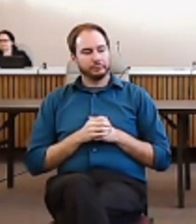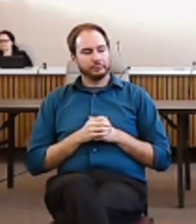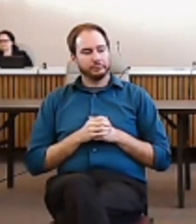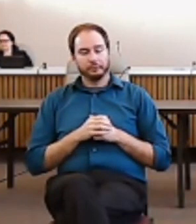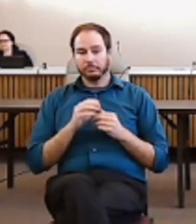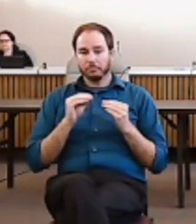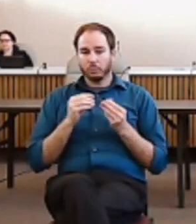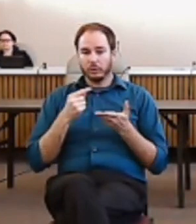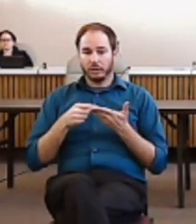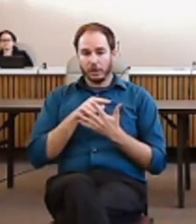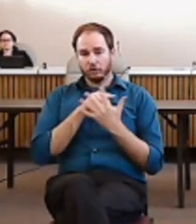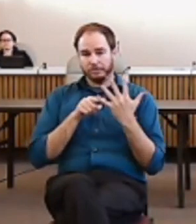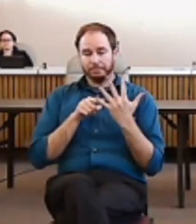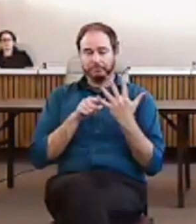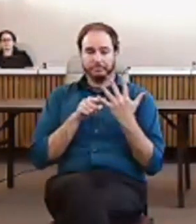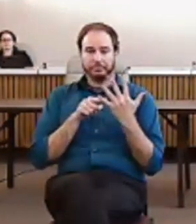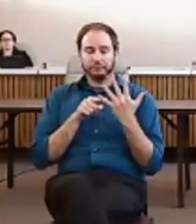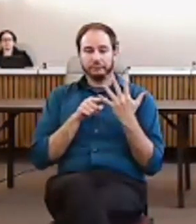Any further discussion?